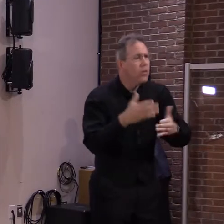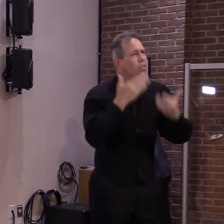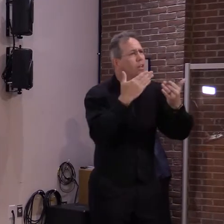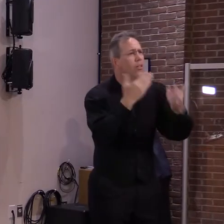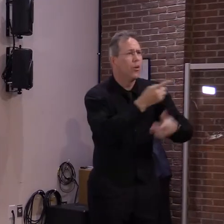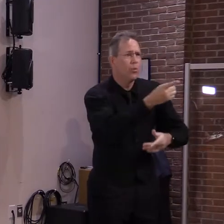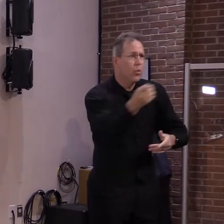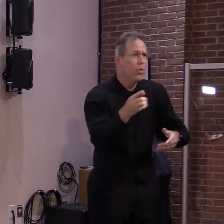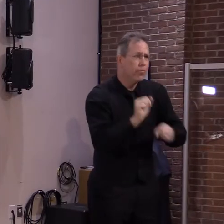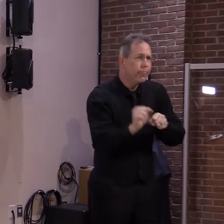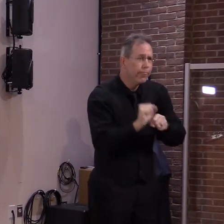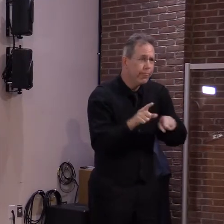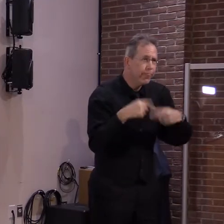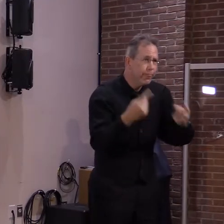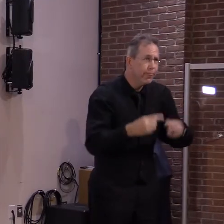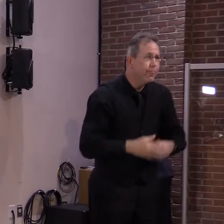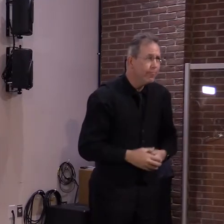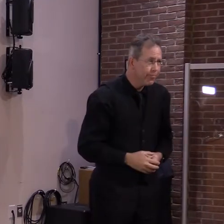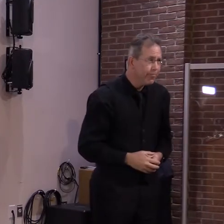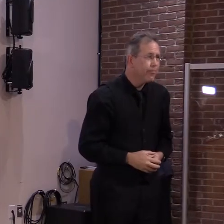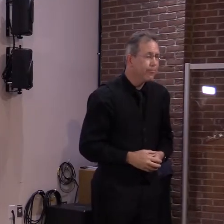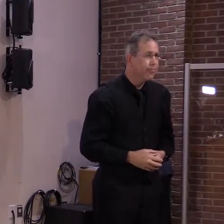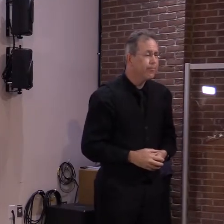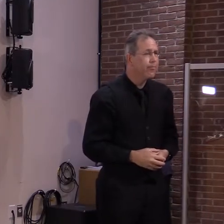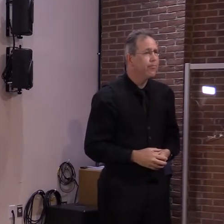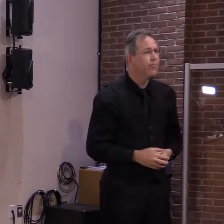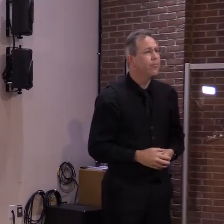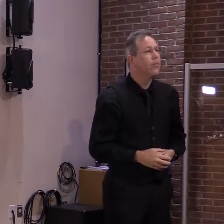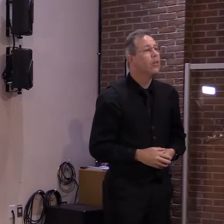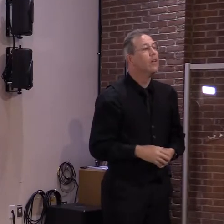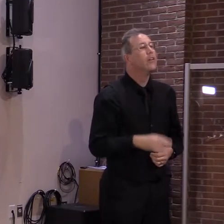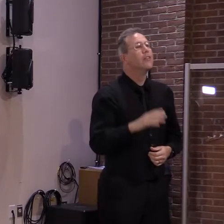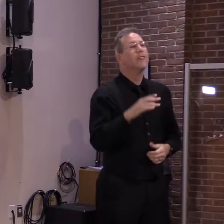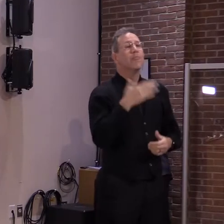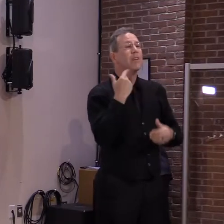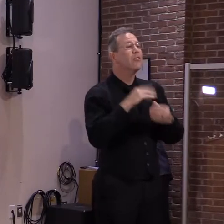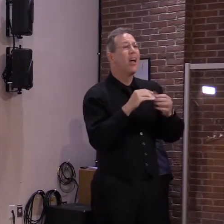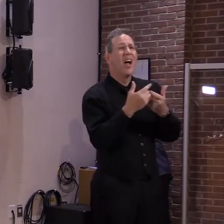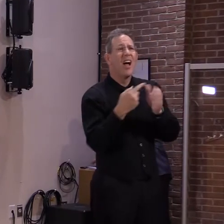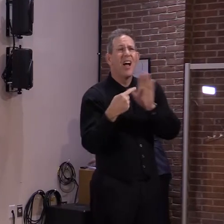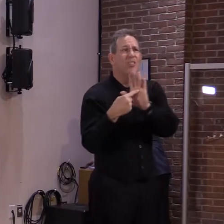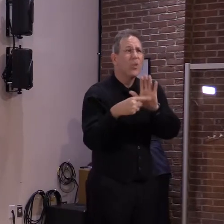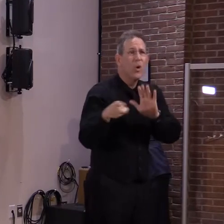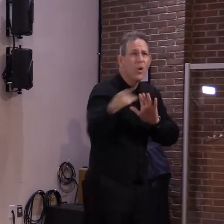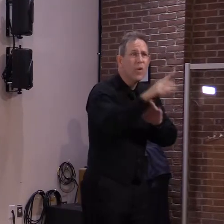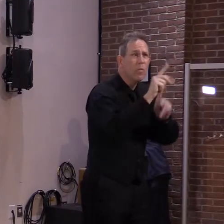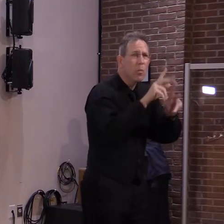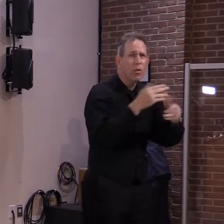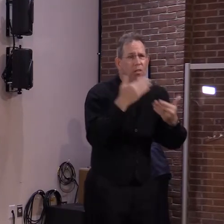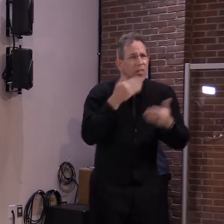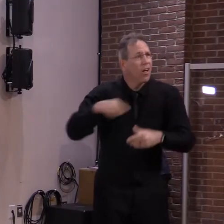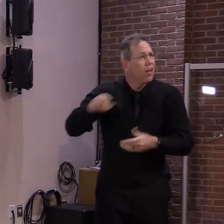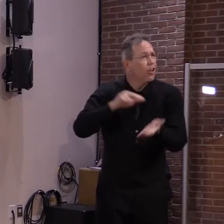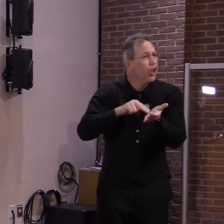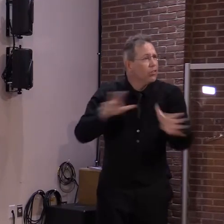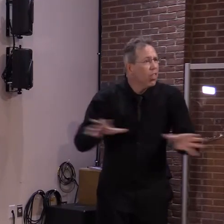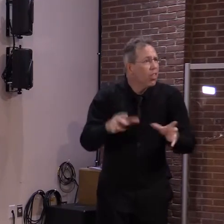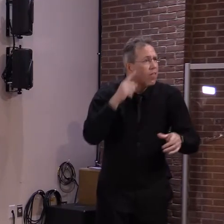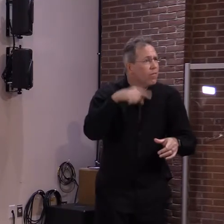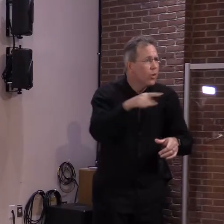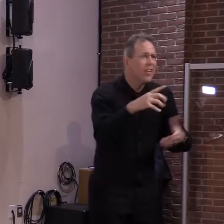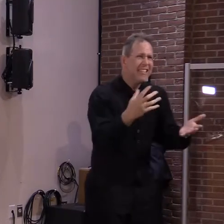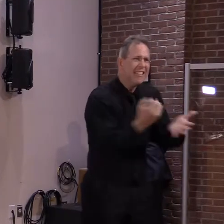communities. And the best way Vermonters can show their gratitude to our healthcare heroes is to get